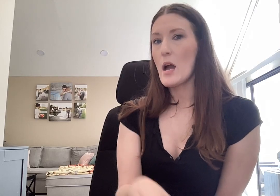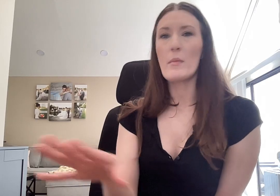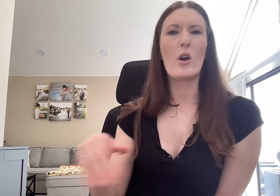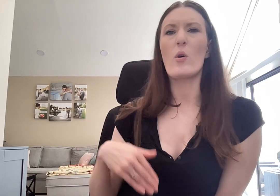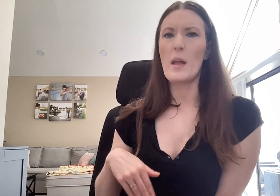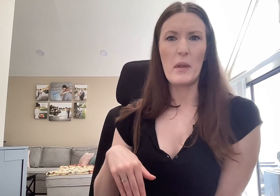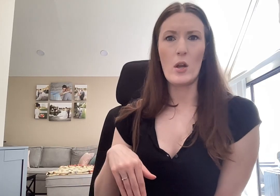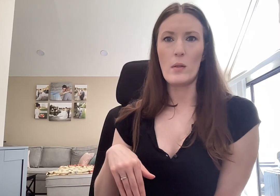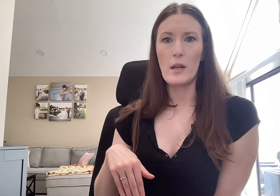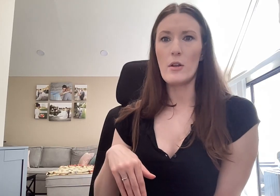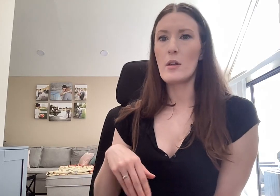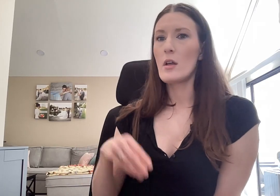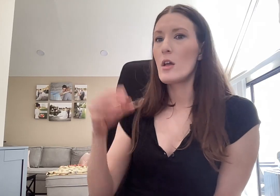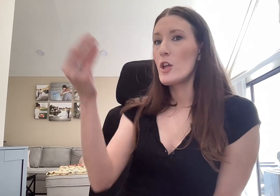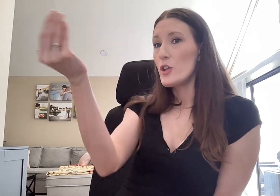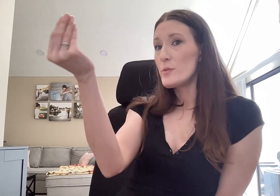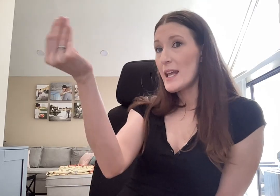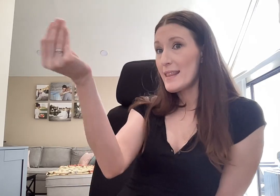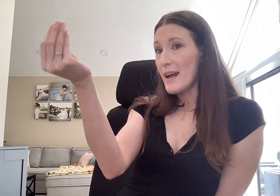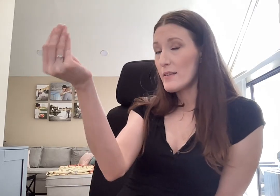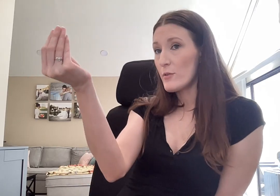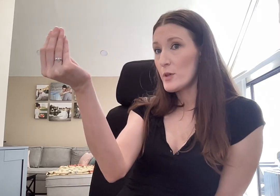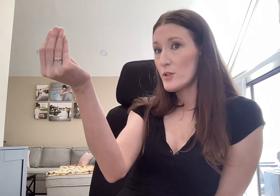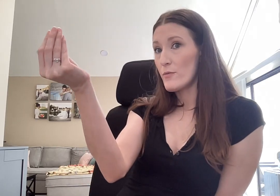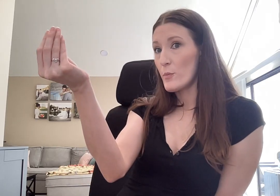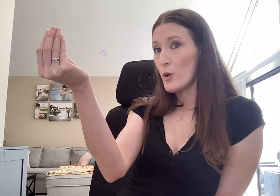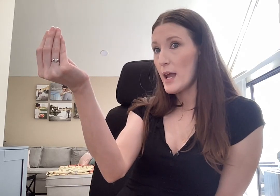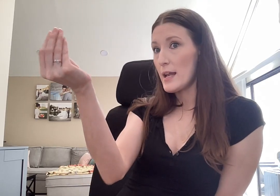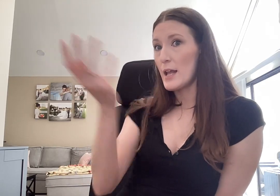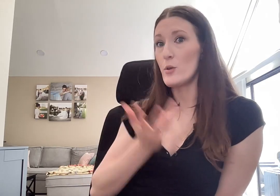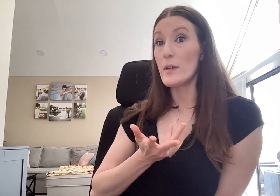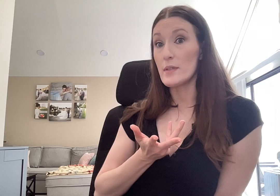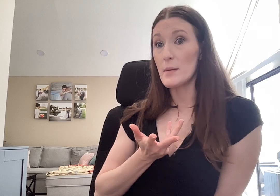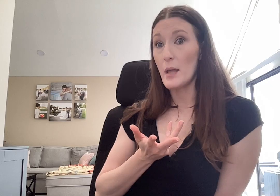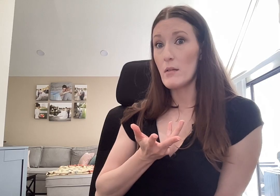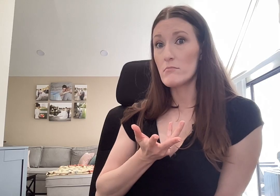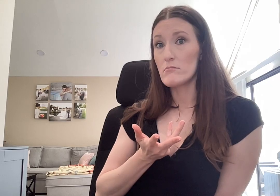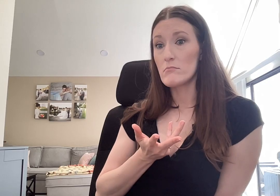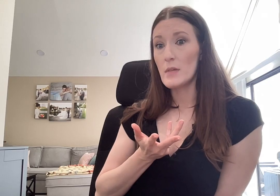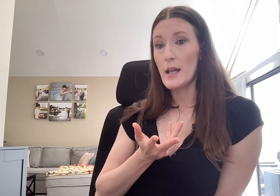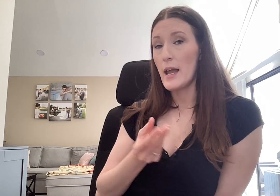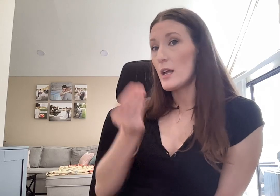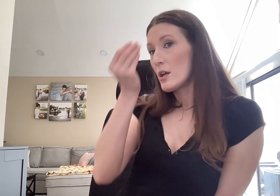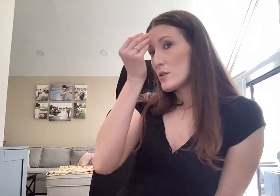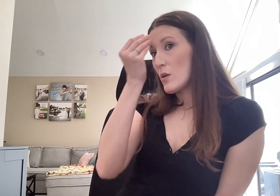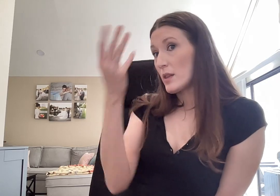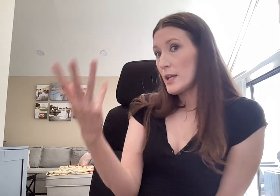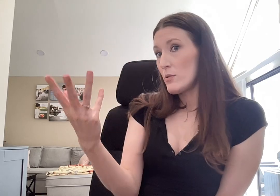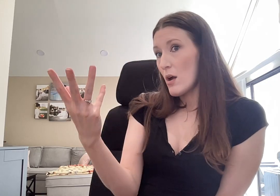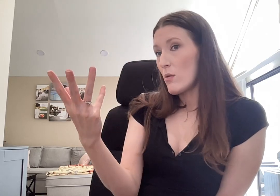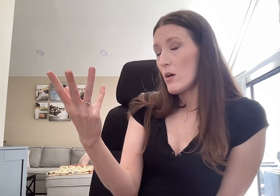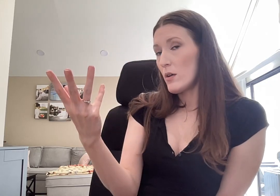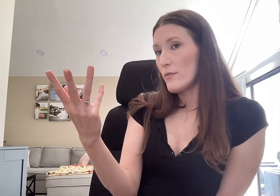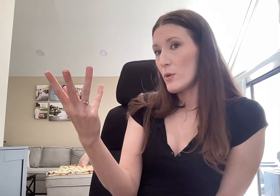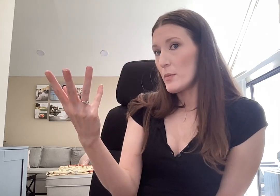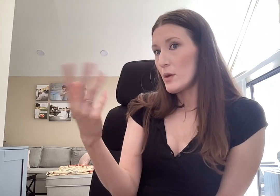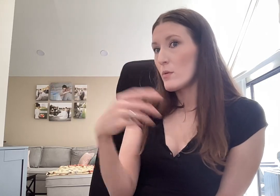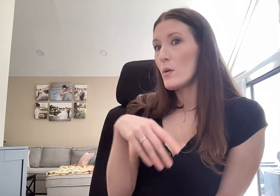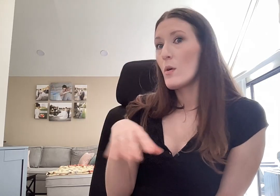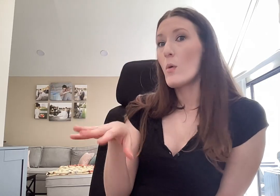like, oh, let me know later. You take that information from your head and you give it to me. Okay. So I'll let you know. I'll inform you. Or I'm